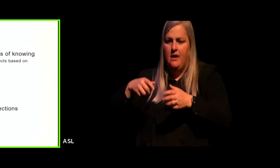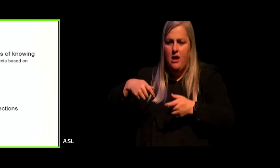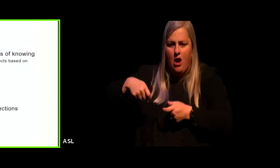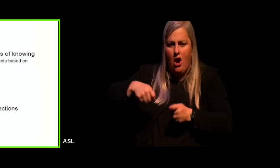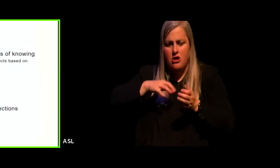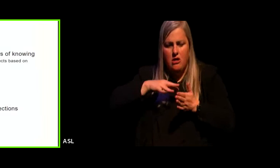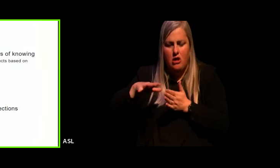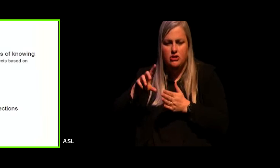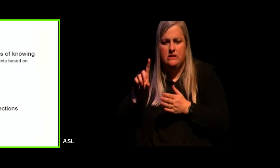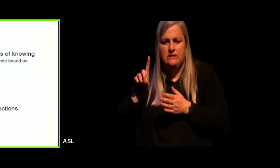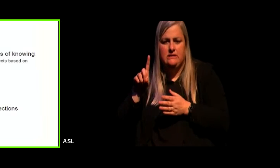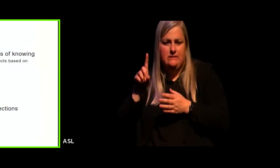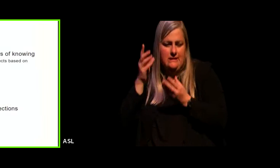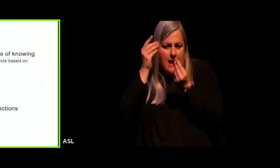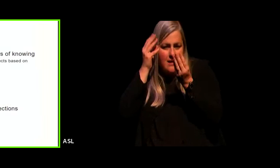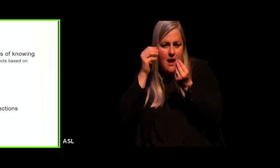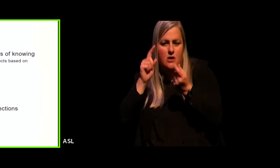possibilities.